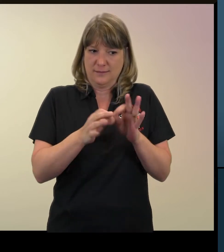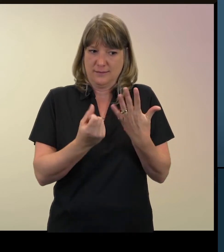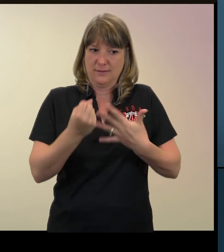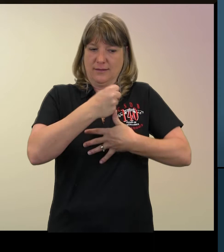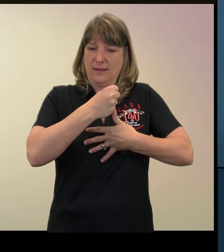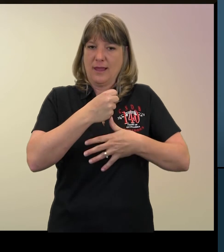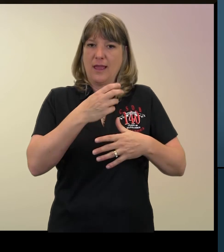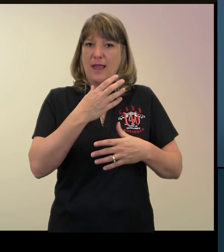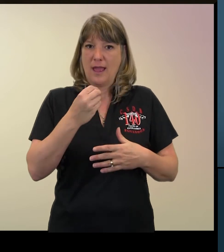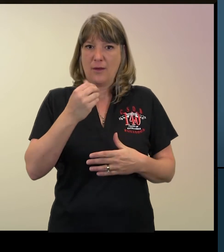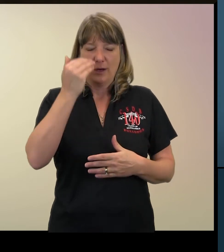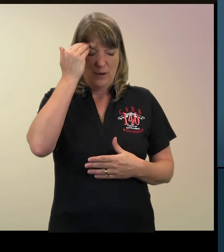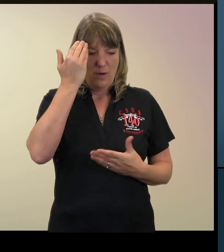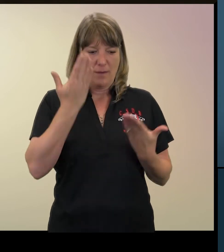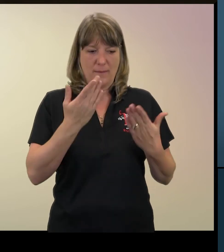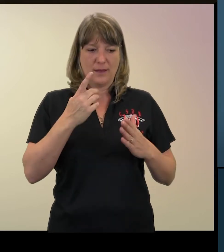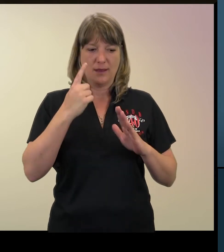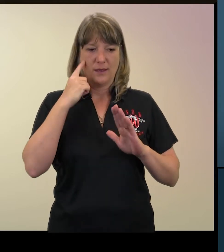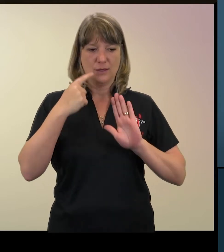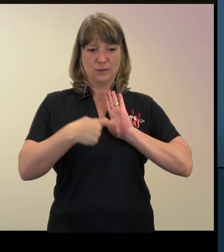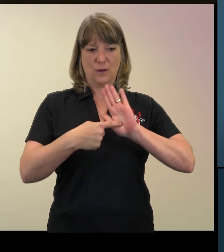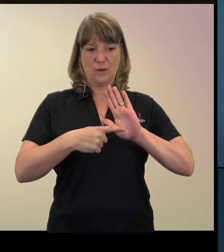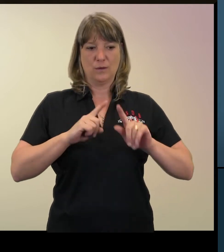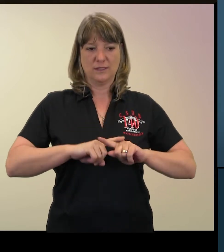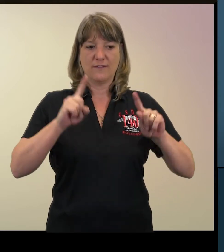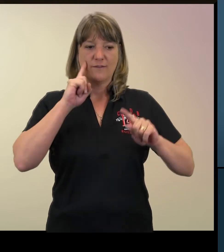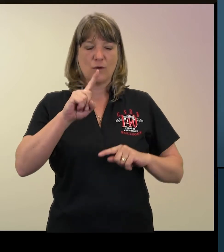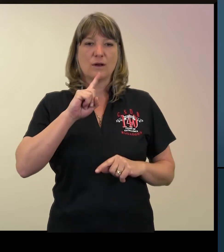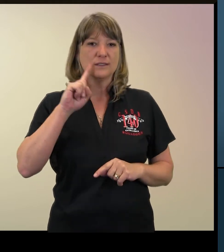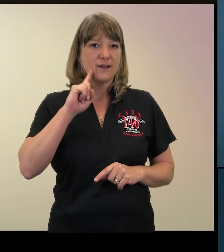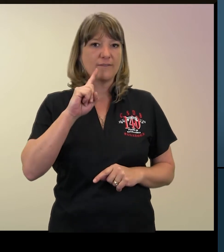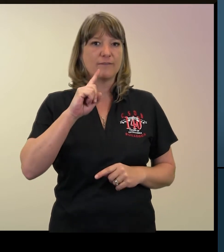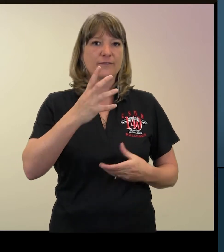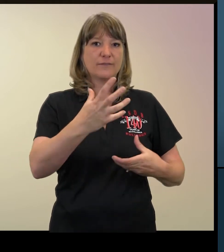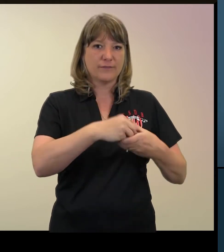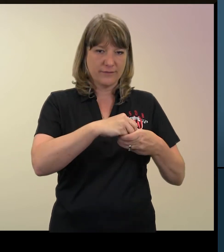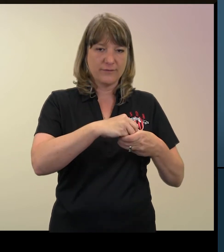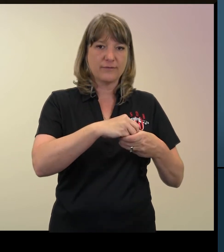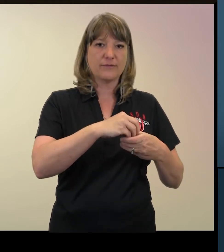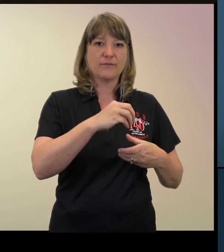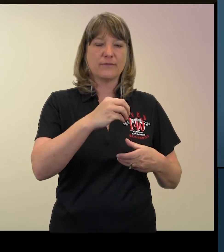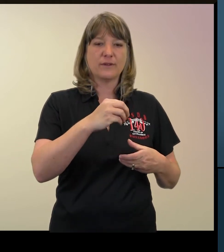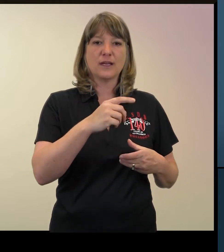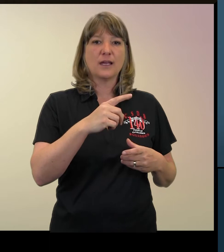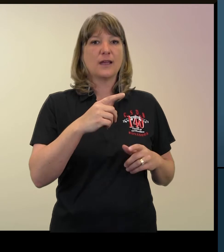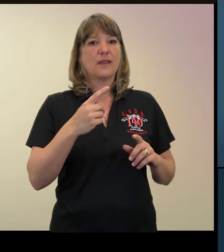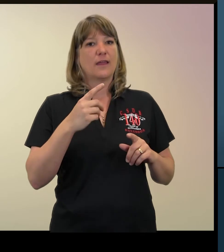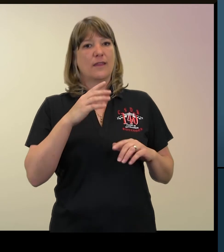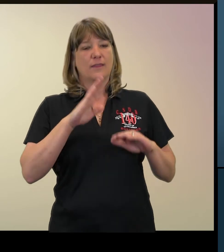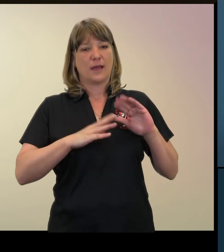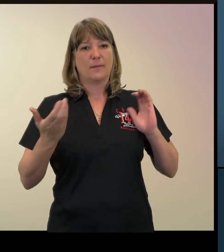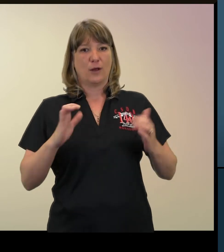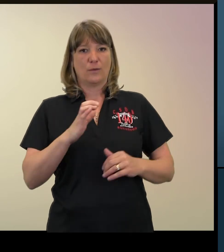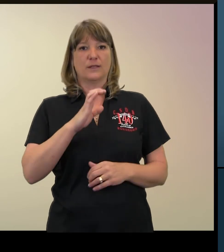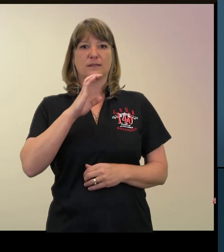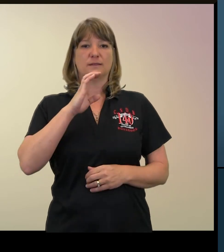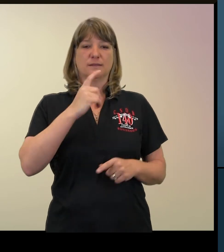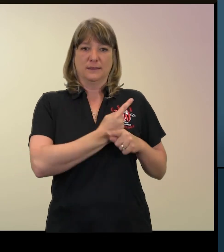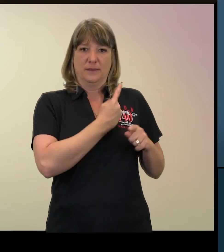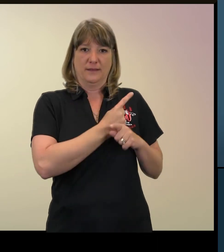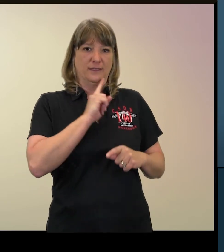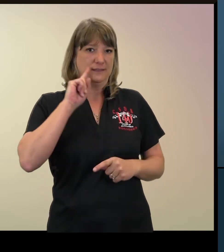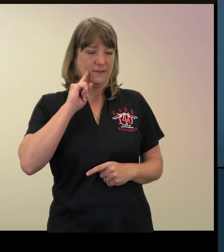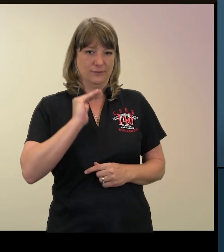really important and that we know might present differently among children who are deaf with autism than among typically developing deaf children.